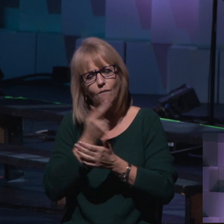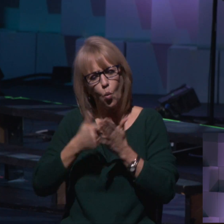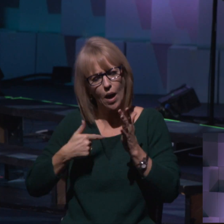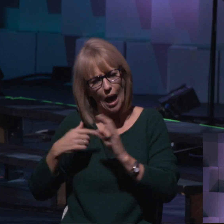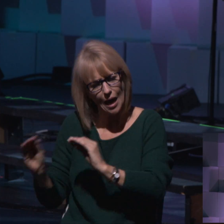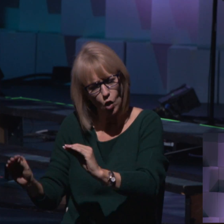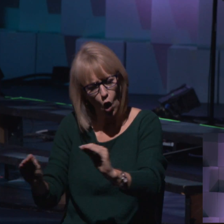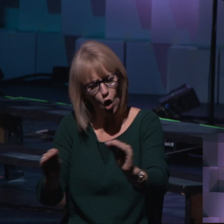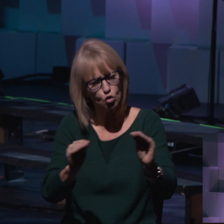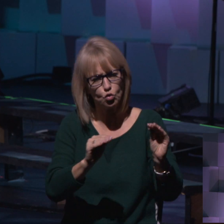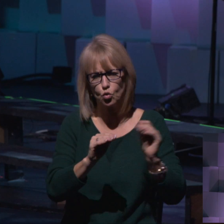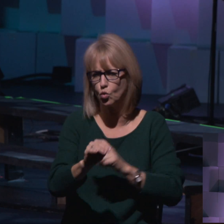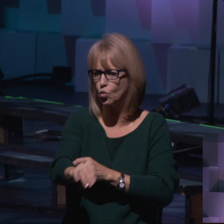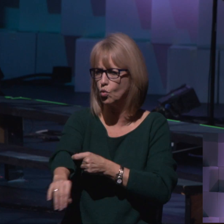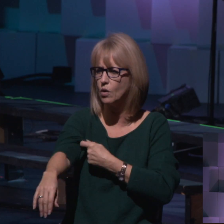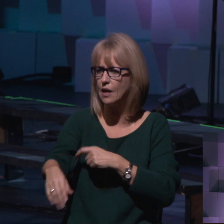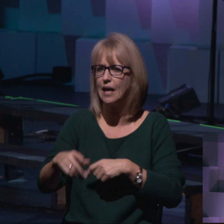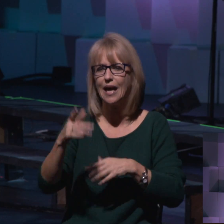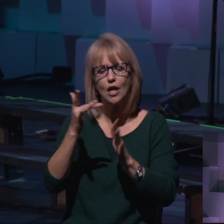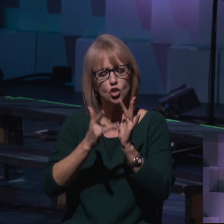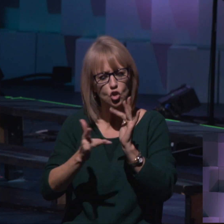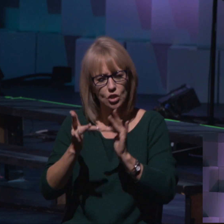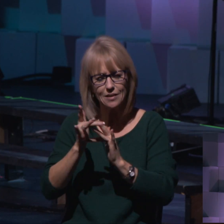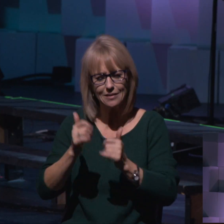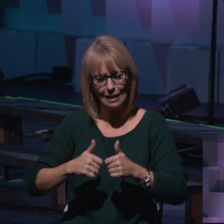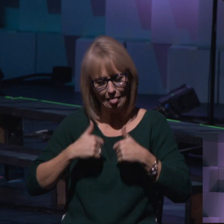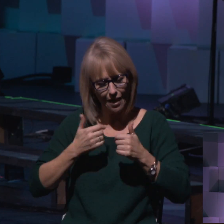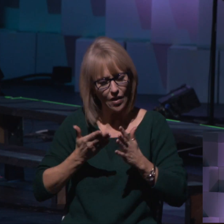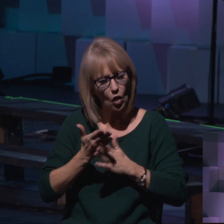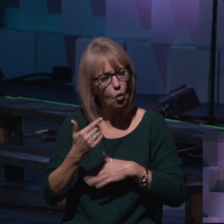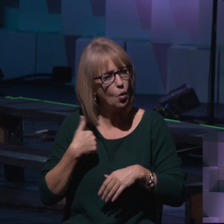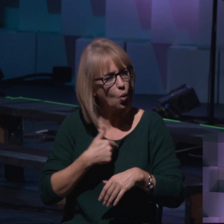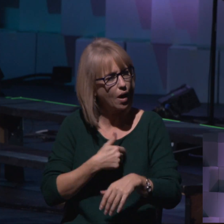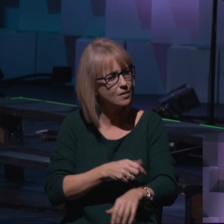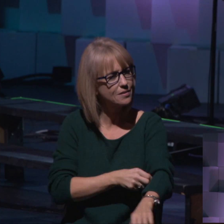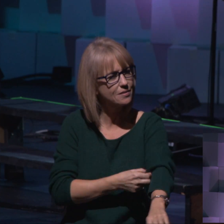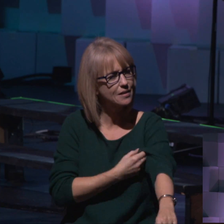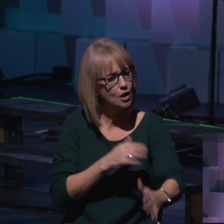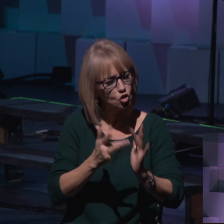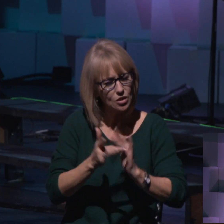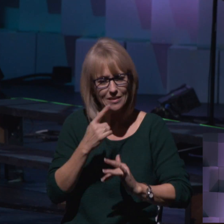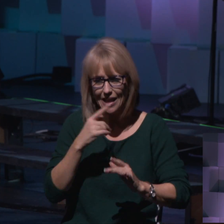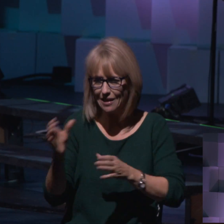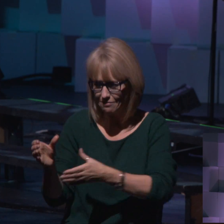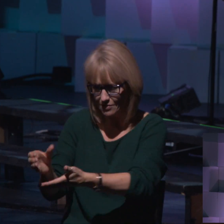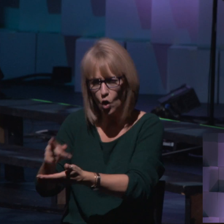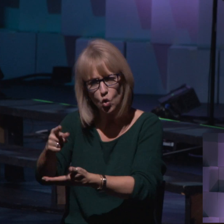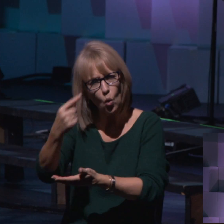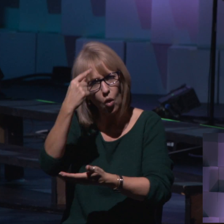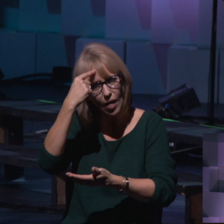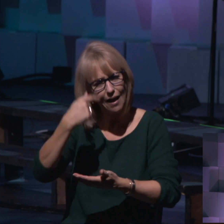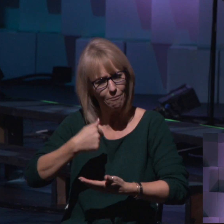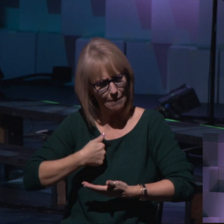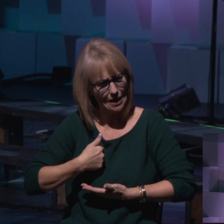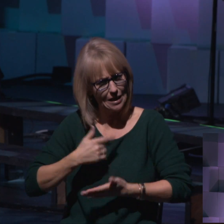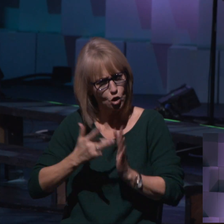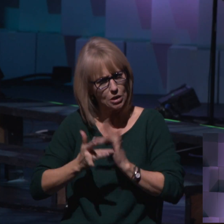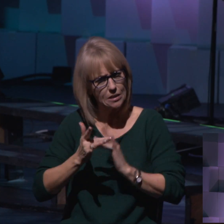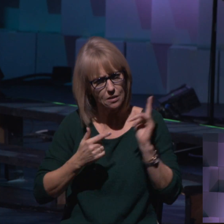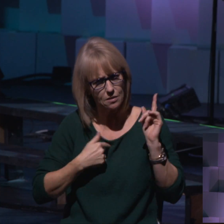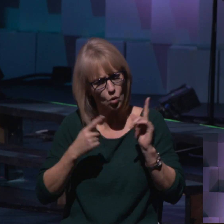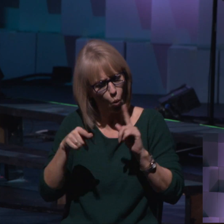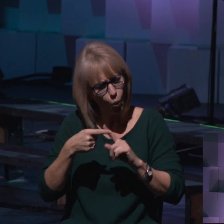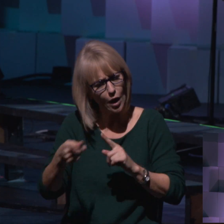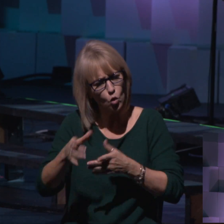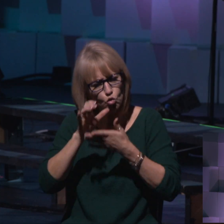that today we would know that he's living through us through the Holy Spirit. He says, you think about this every time we do it. So at